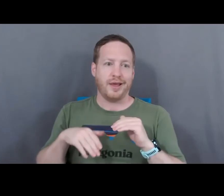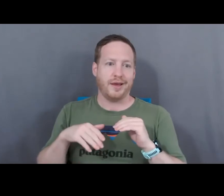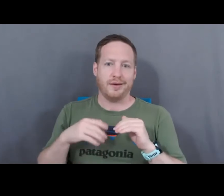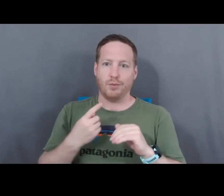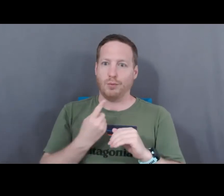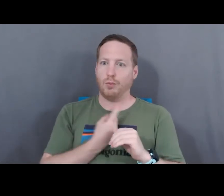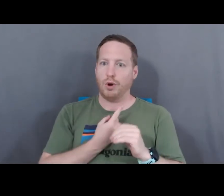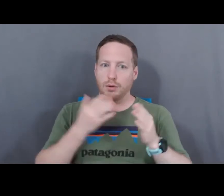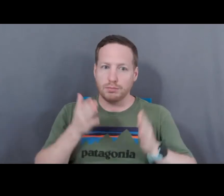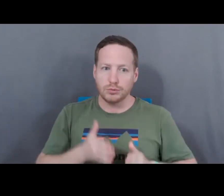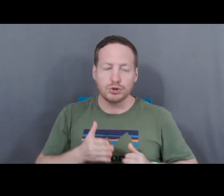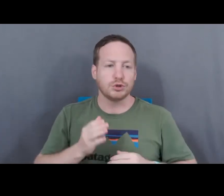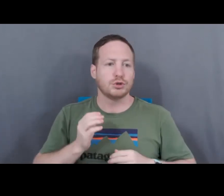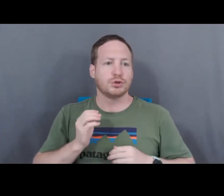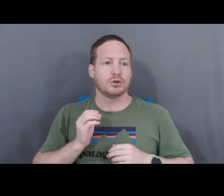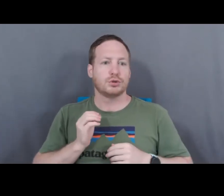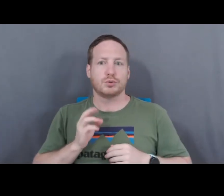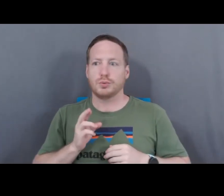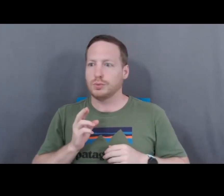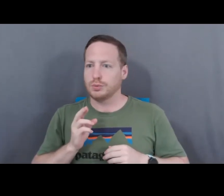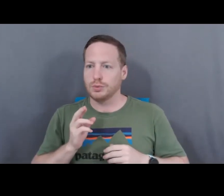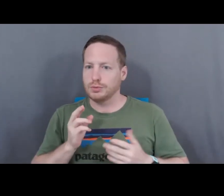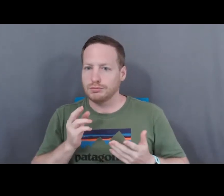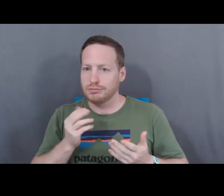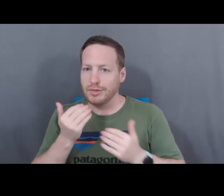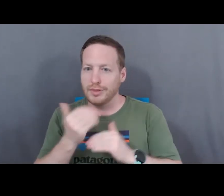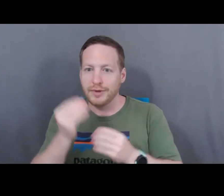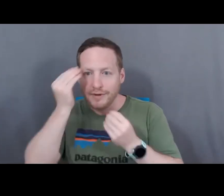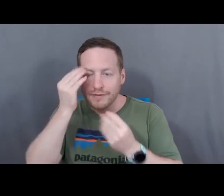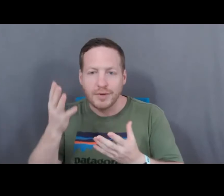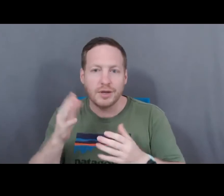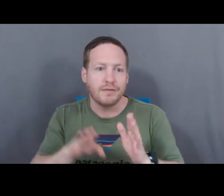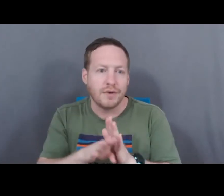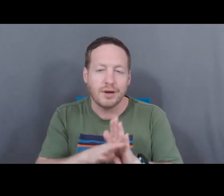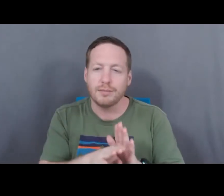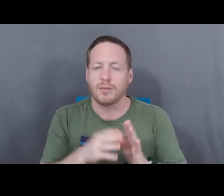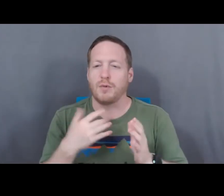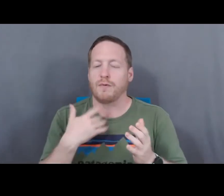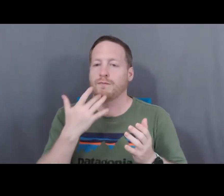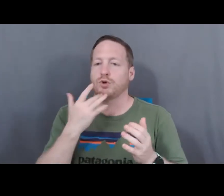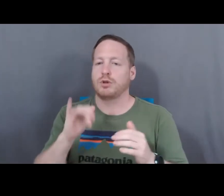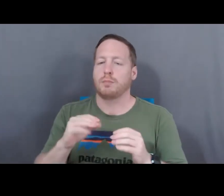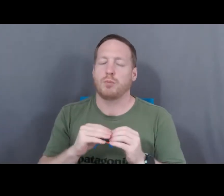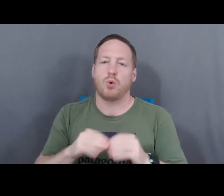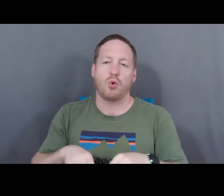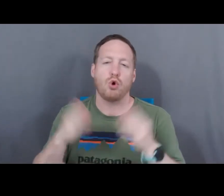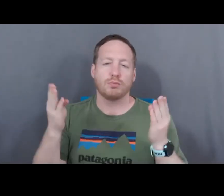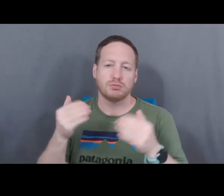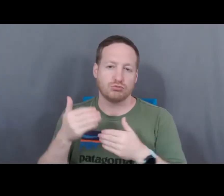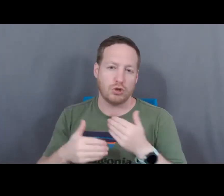items. That would be better than me making the decision unilaterally with limited information. That way I